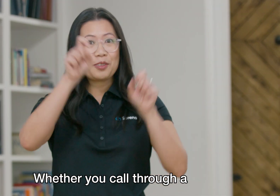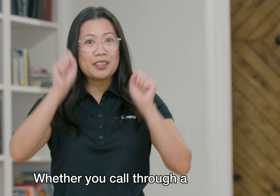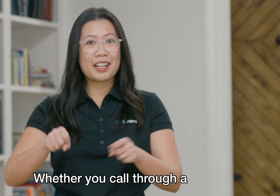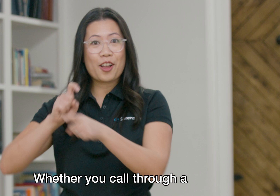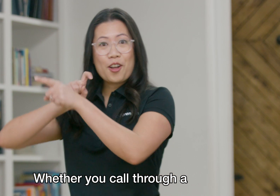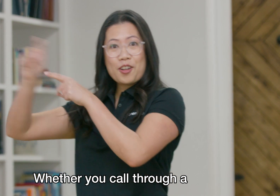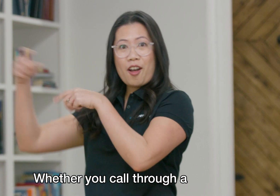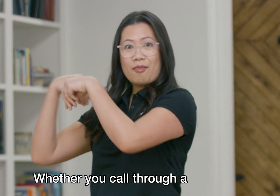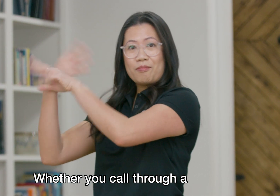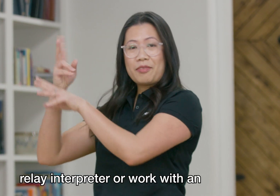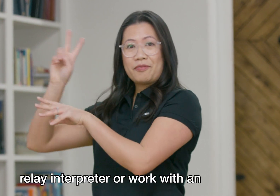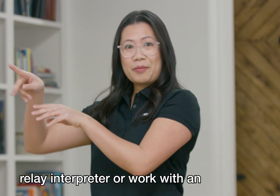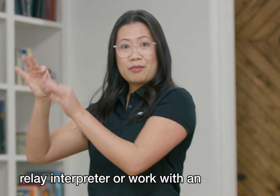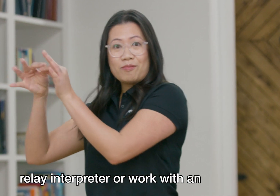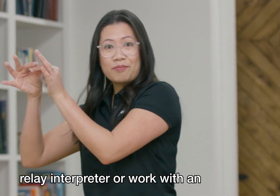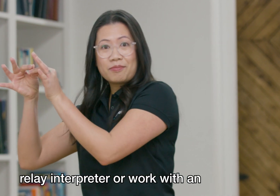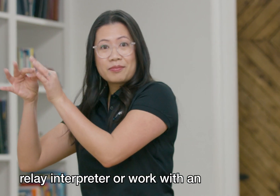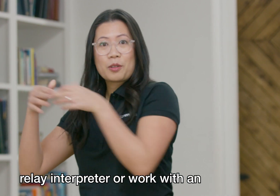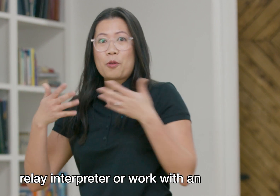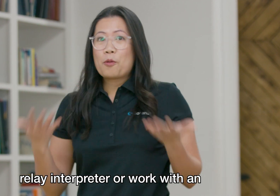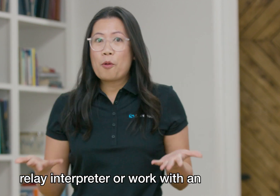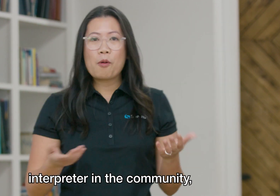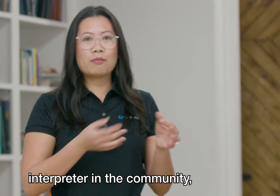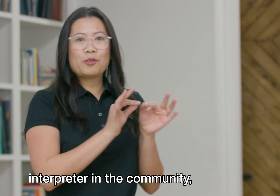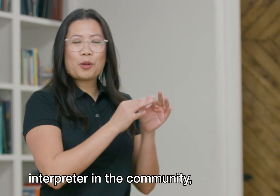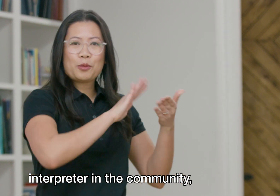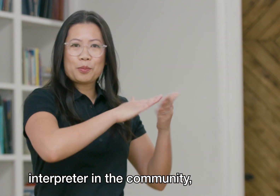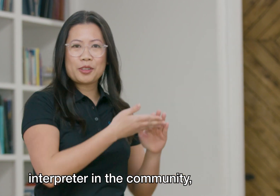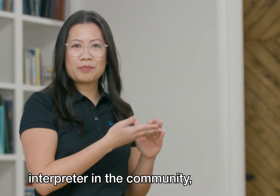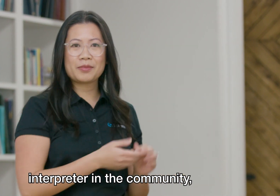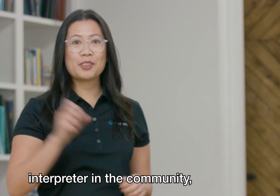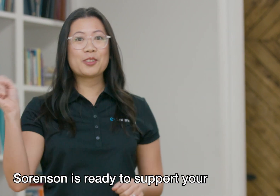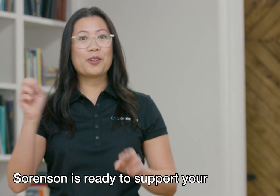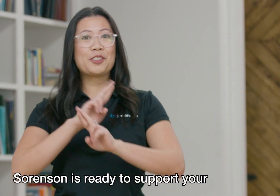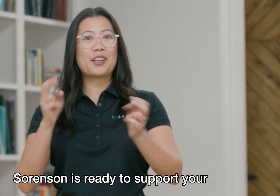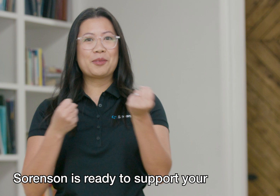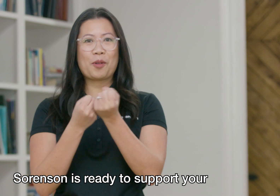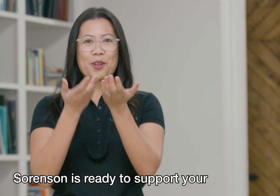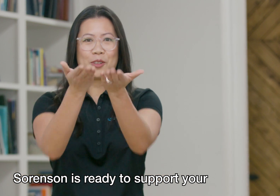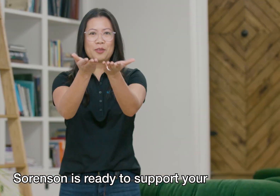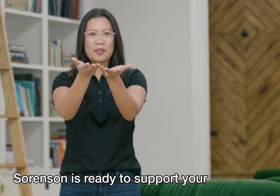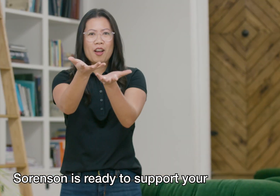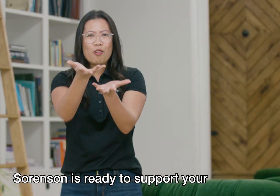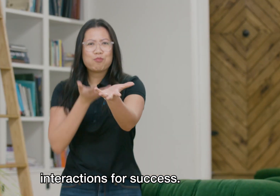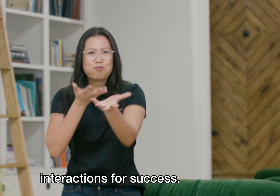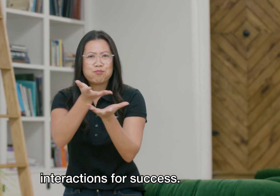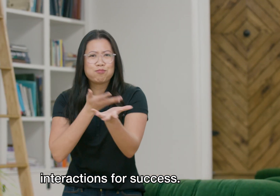Whether you call through a relay interpreter or work with an interpreter in the community, Sorenson is ready to support your interactions